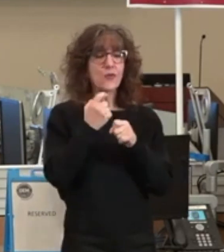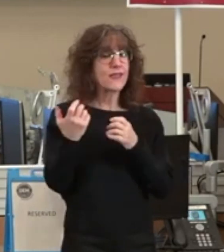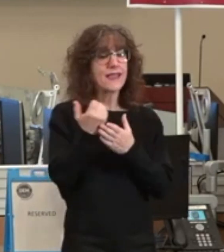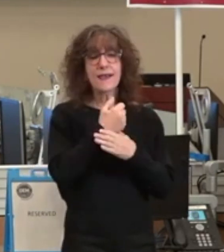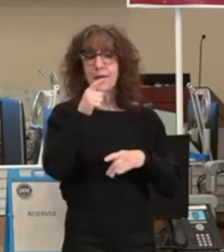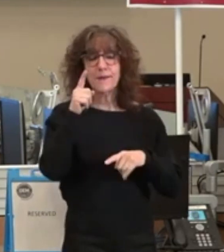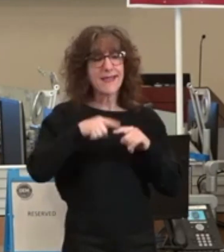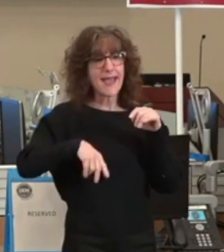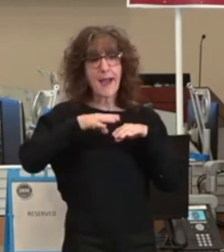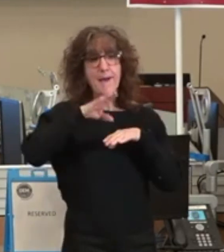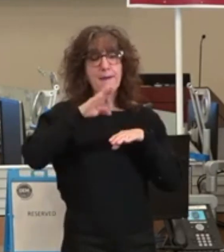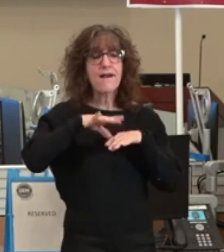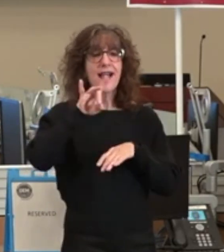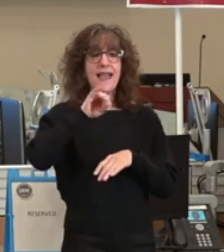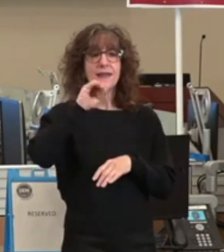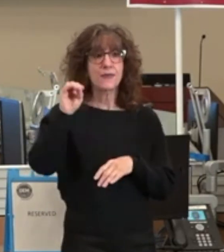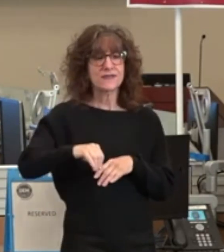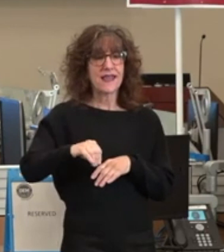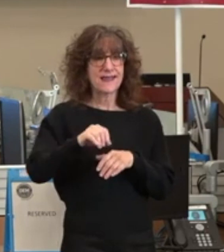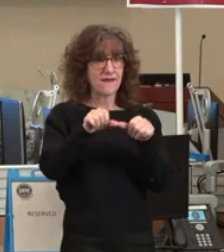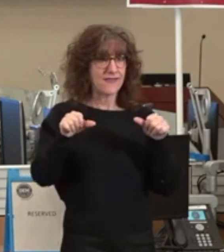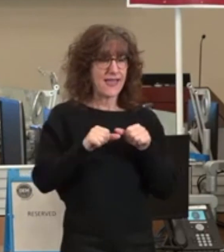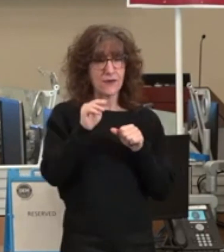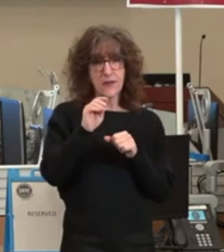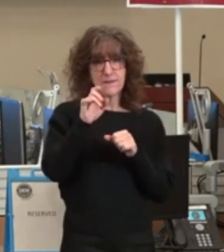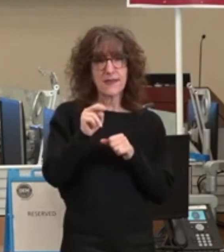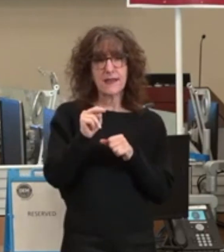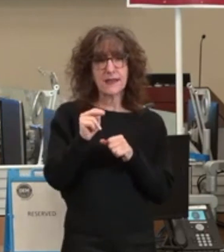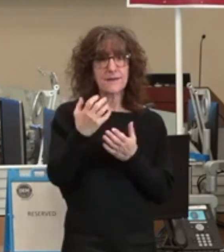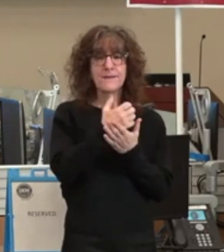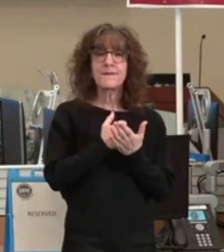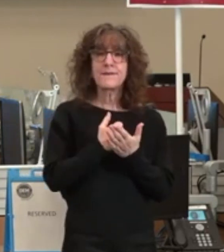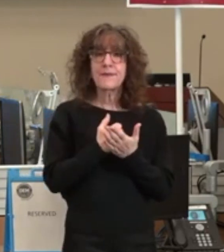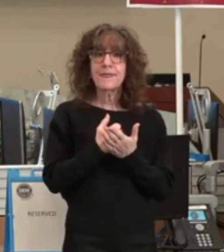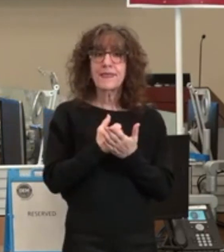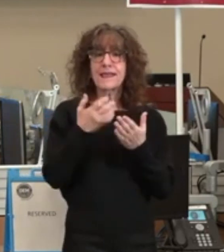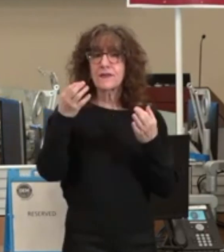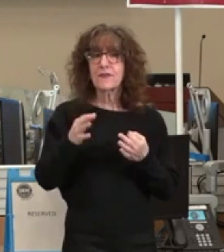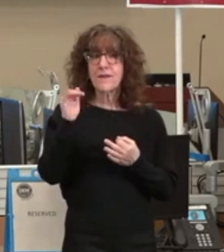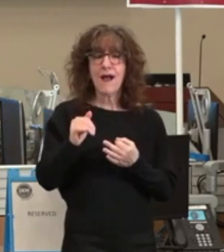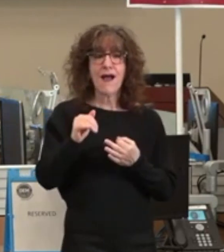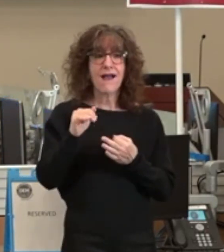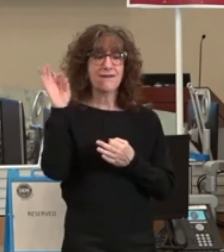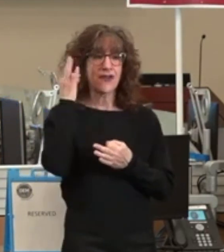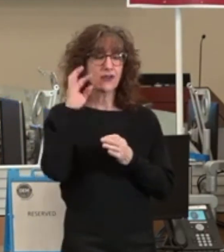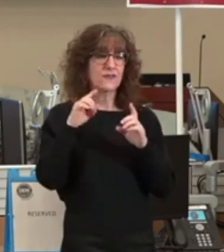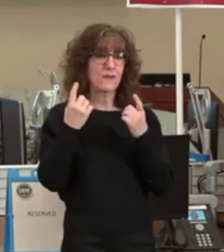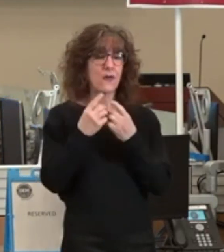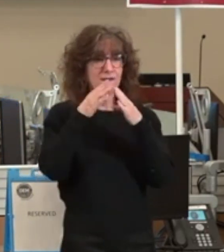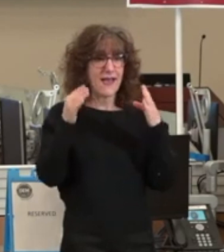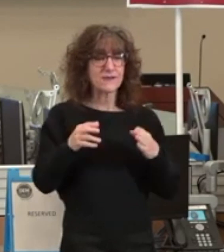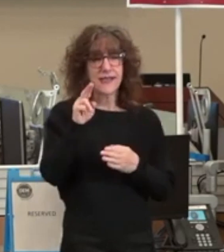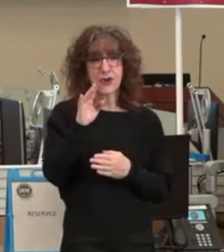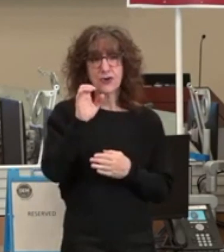cannot exceed 80% of the area median income as determined by the Federal Department of Housing and Urban Development. So there